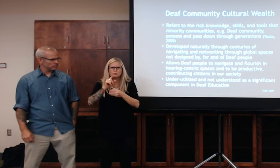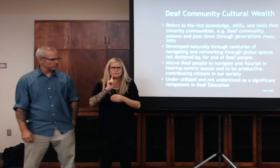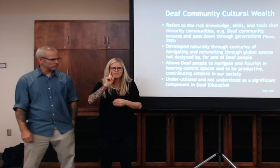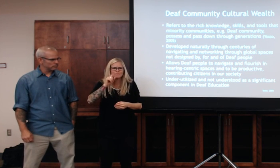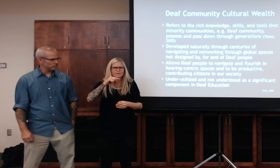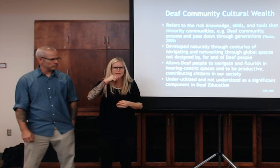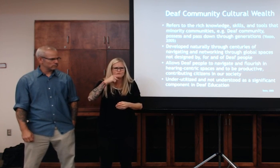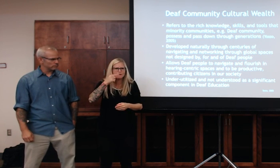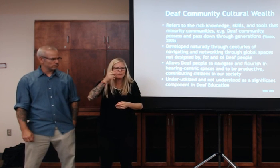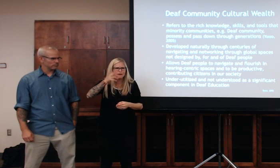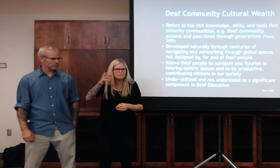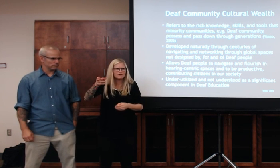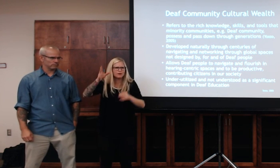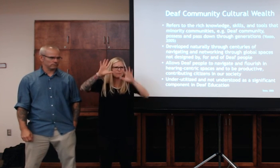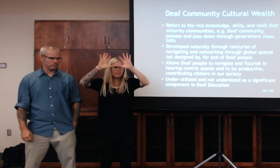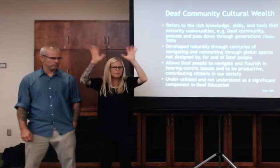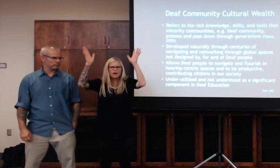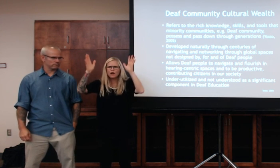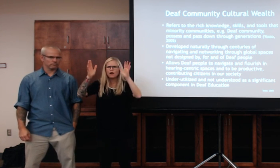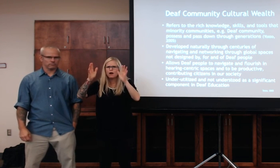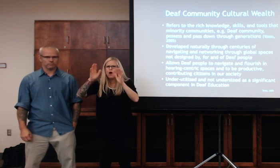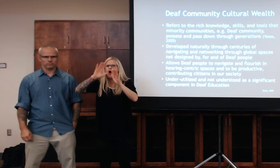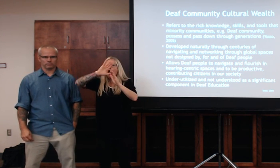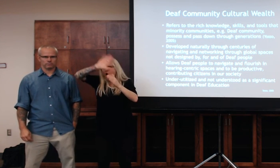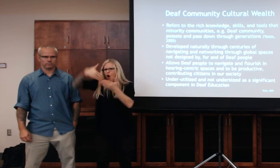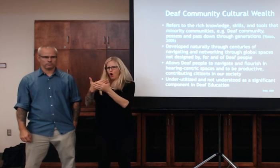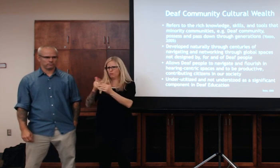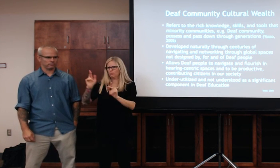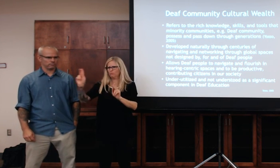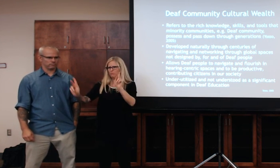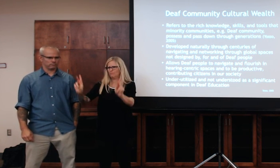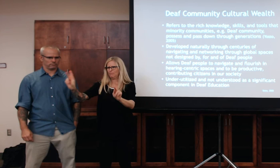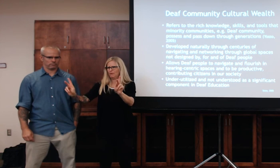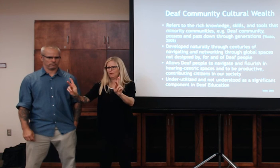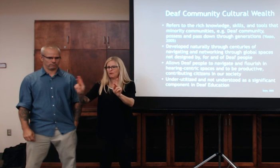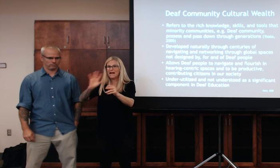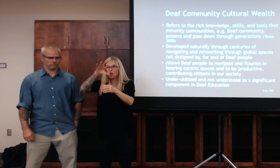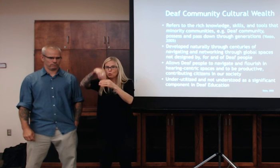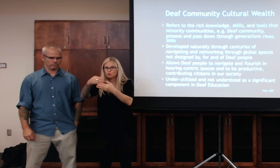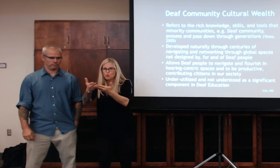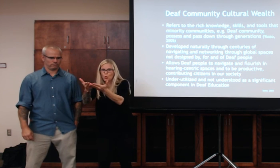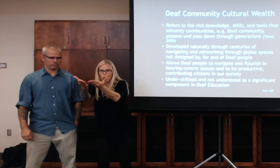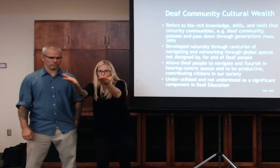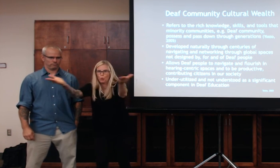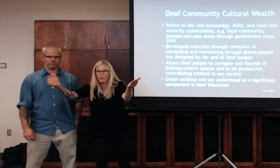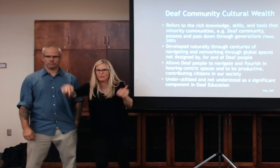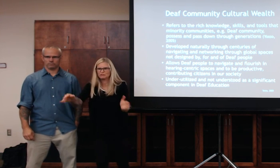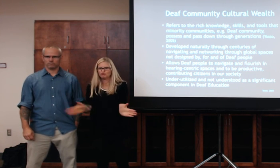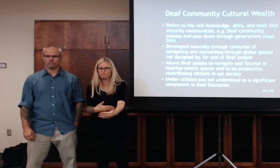would include deaf, hearing, hard of hearing. It includes all people. It includes all of you in this room.